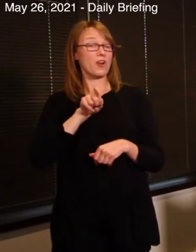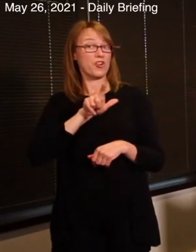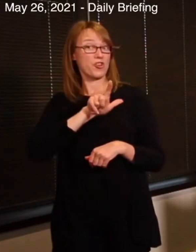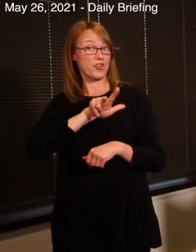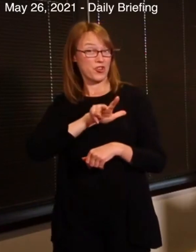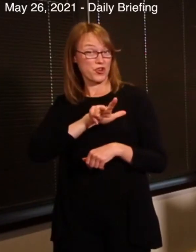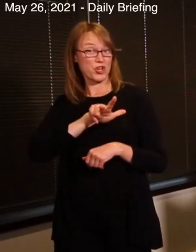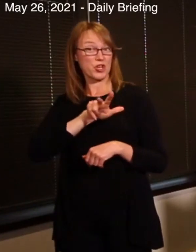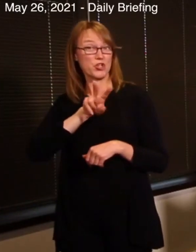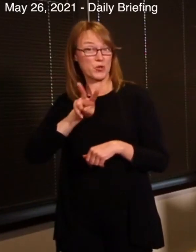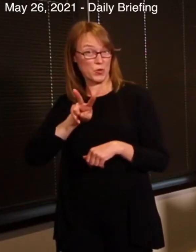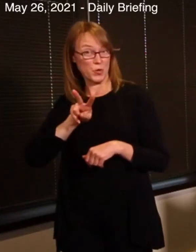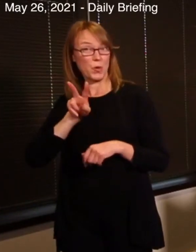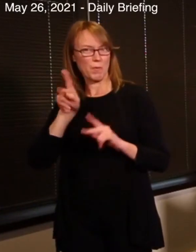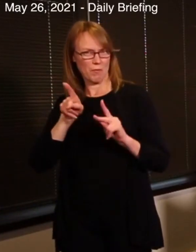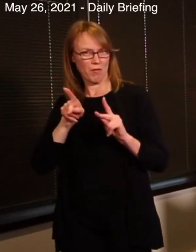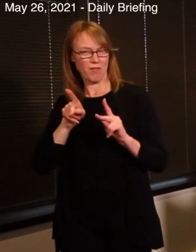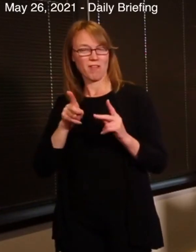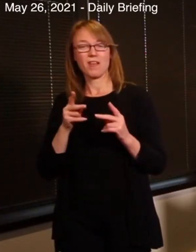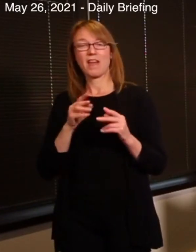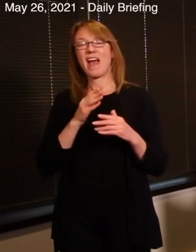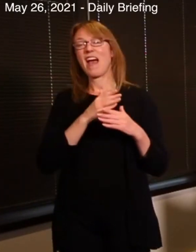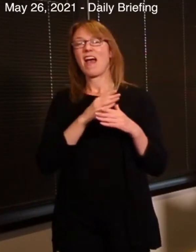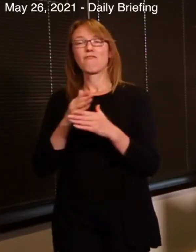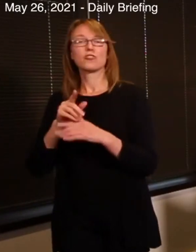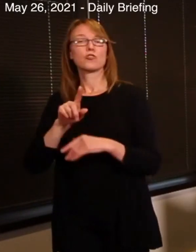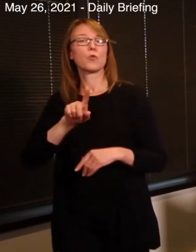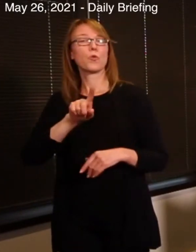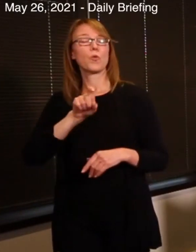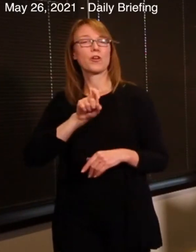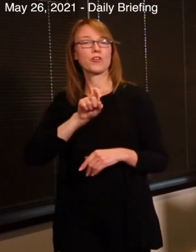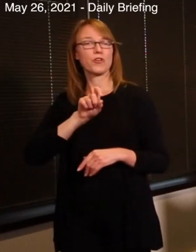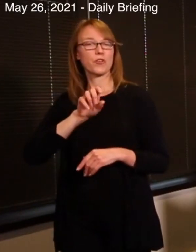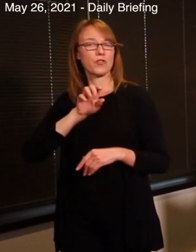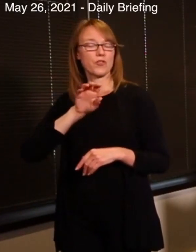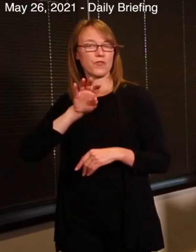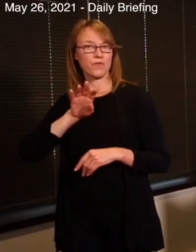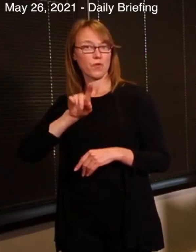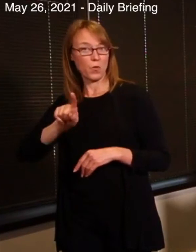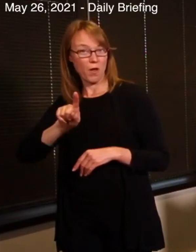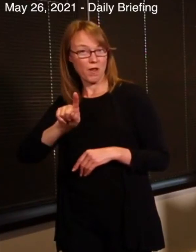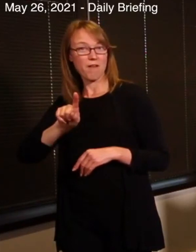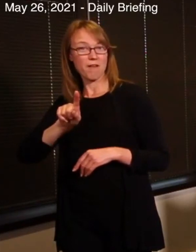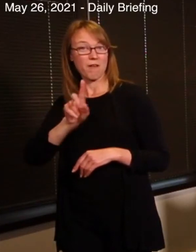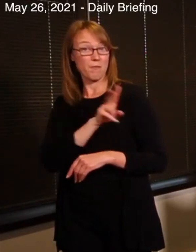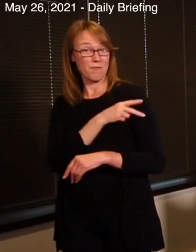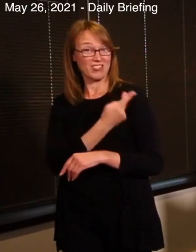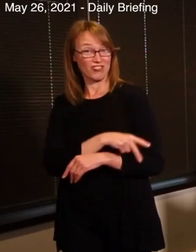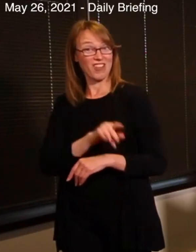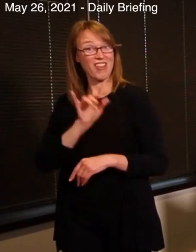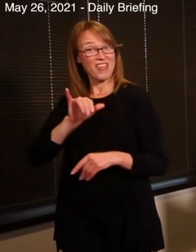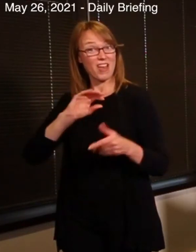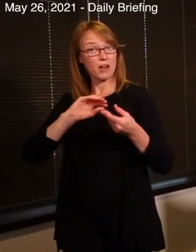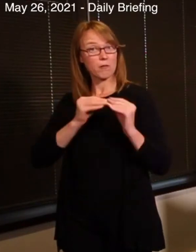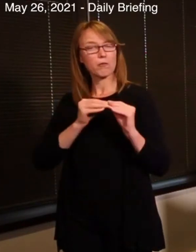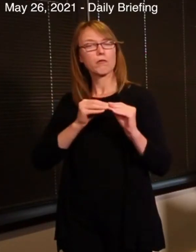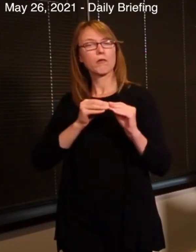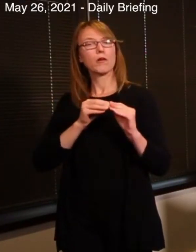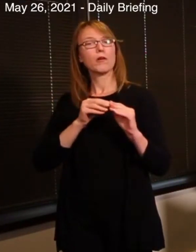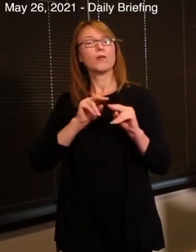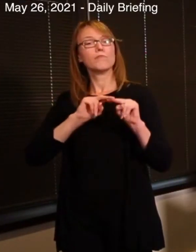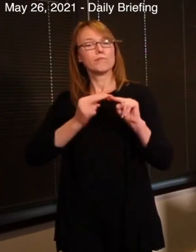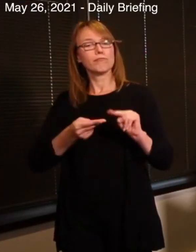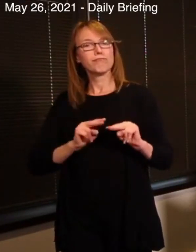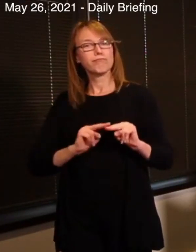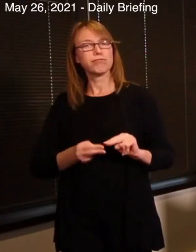average now is 141 patients. And again, pleased to see this number is continuing to fall after that